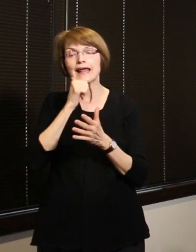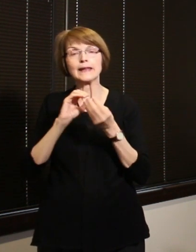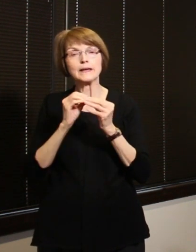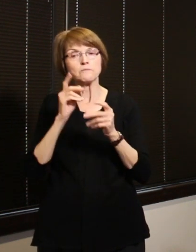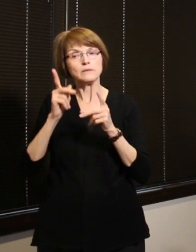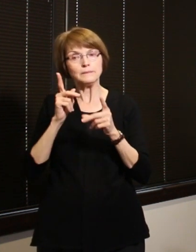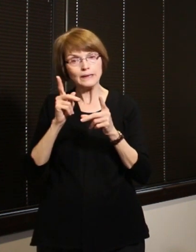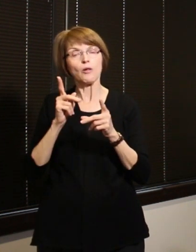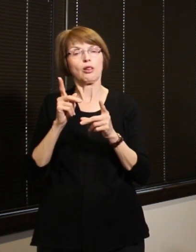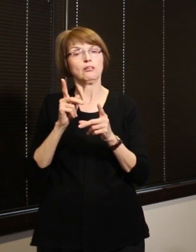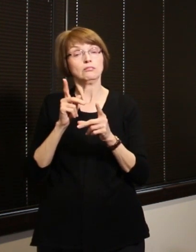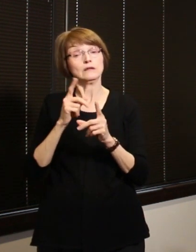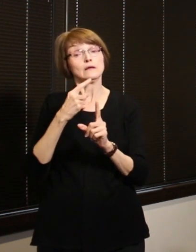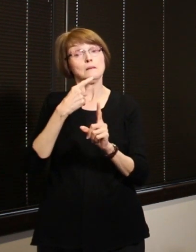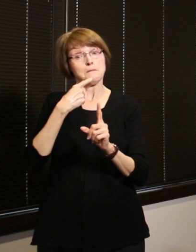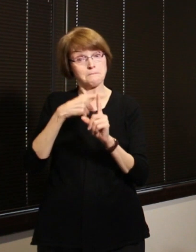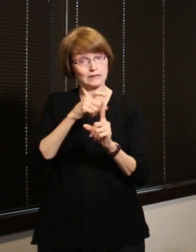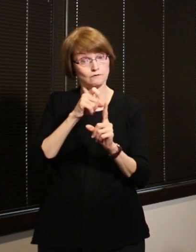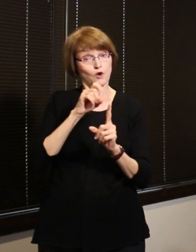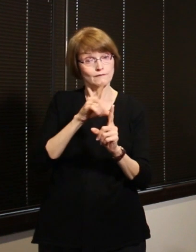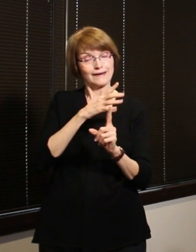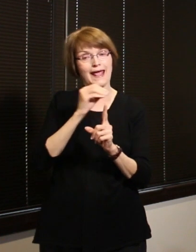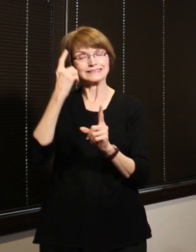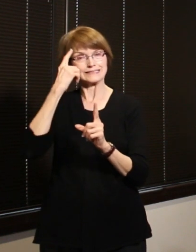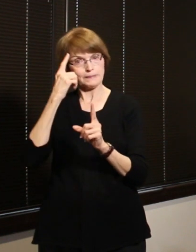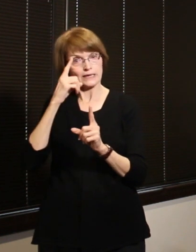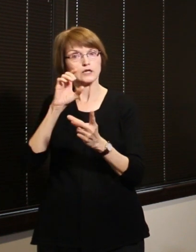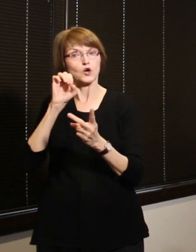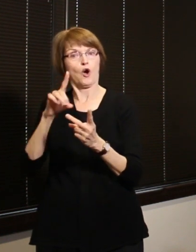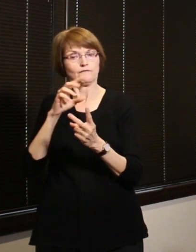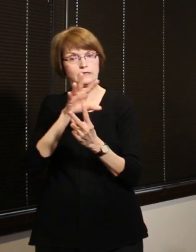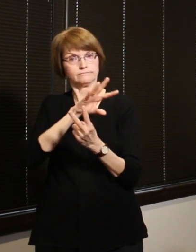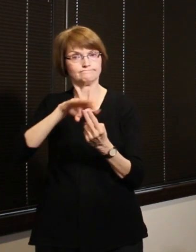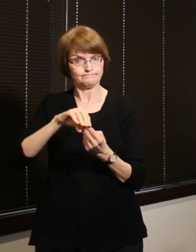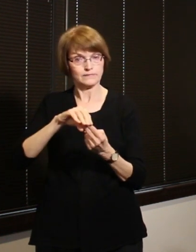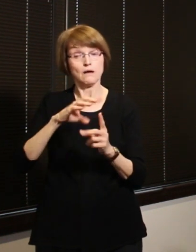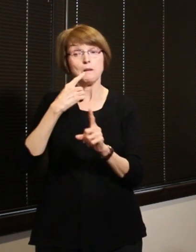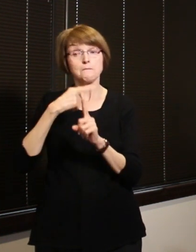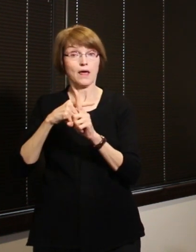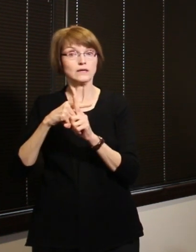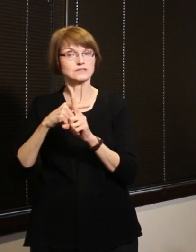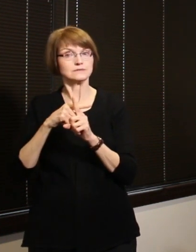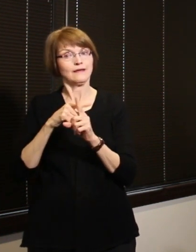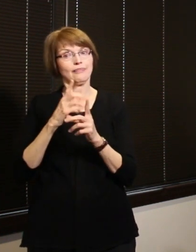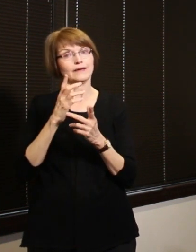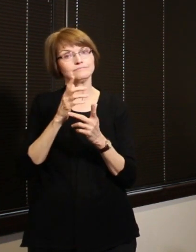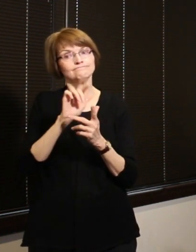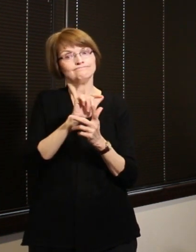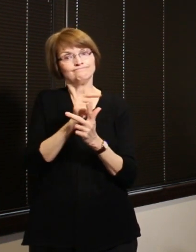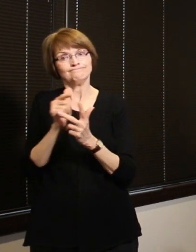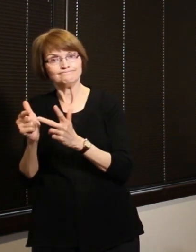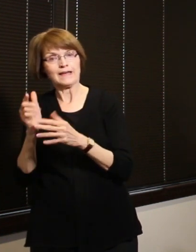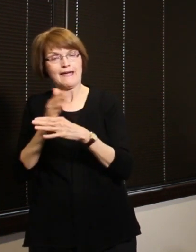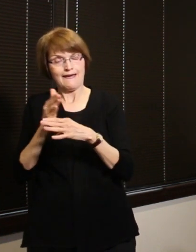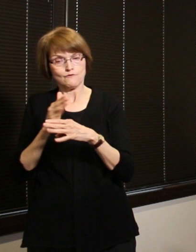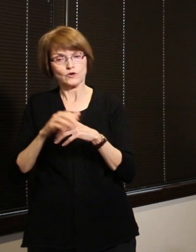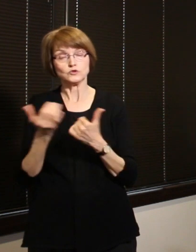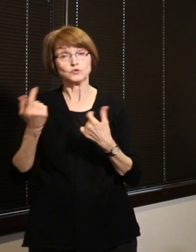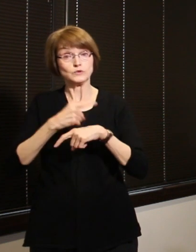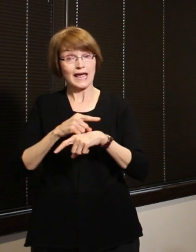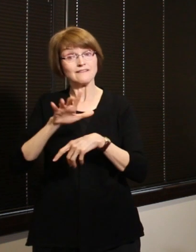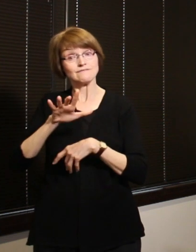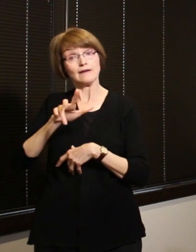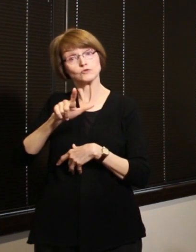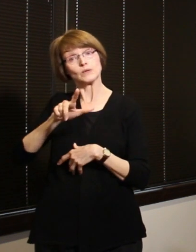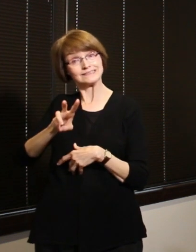positive and suspected COVID patients, as well as the rolling average. And so today's rolling average is around 526,